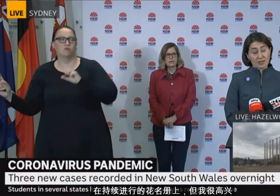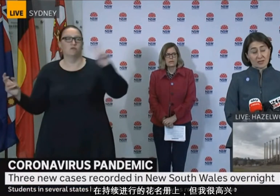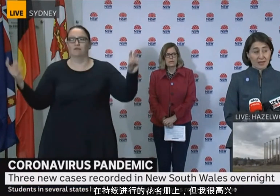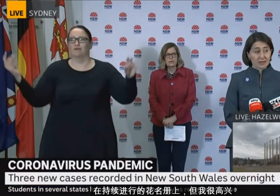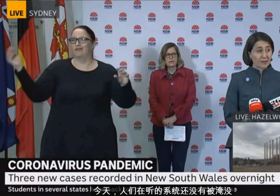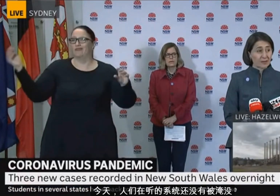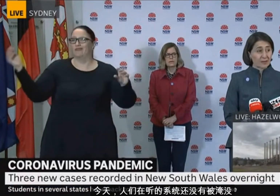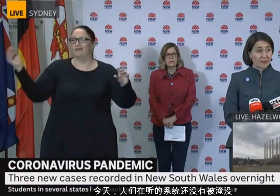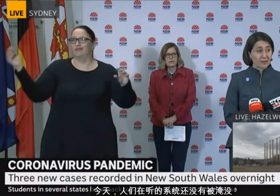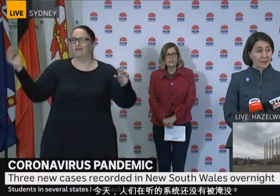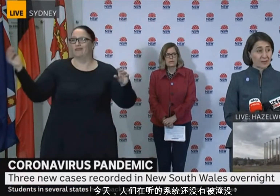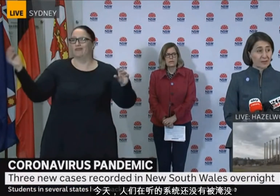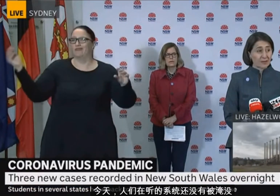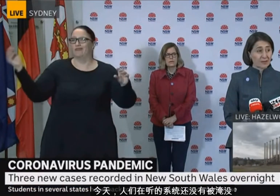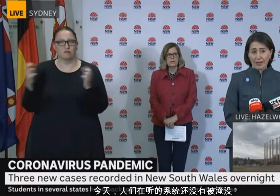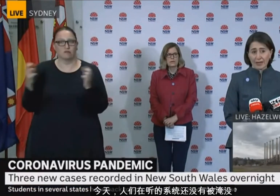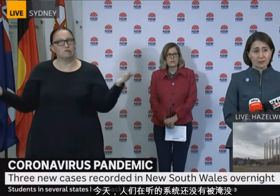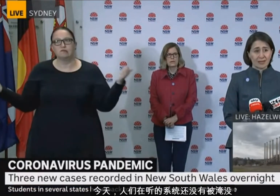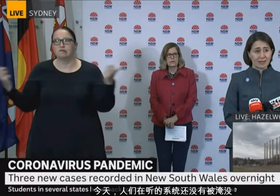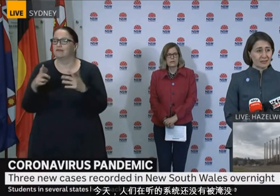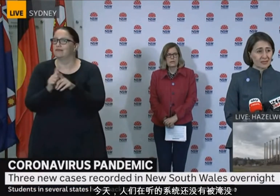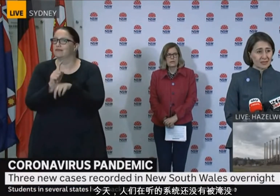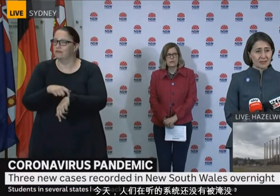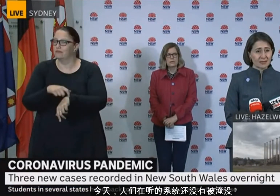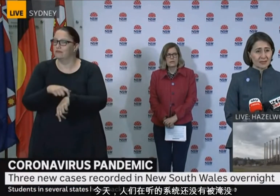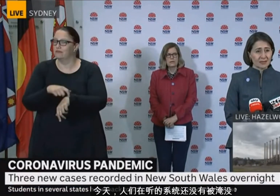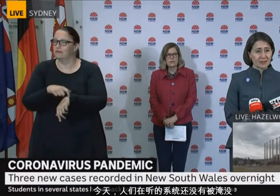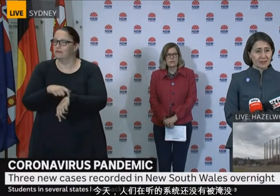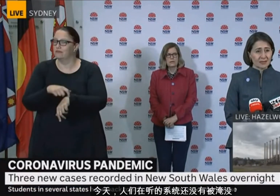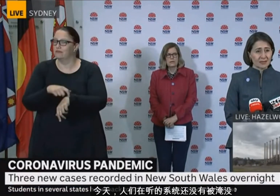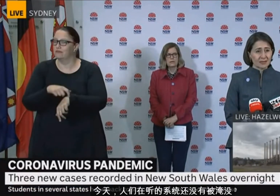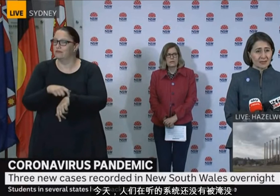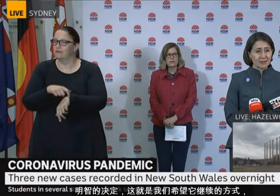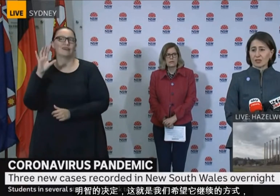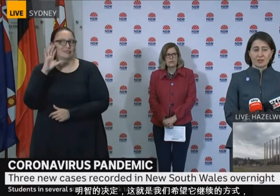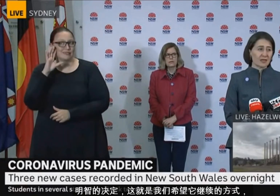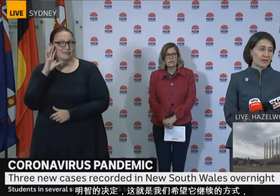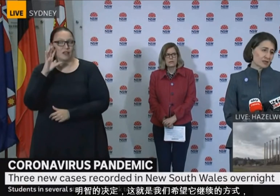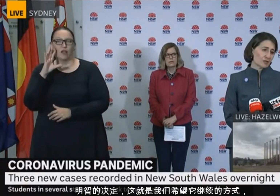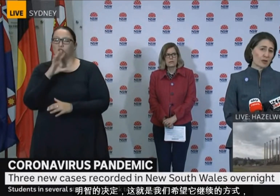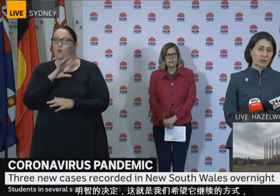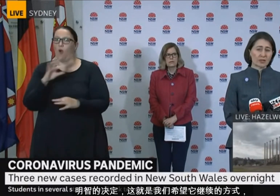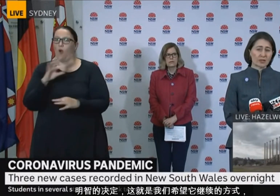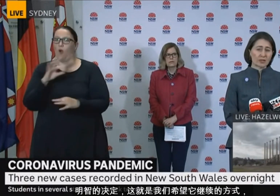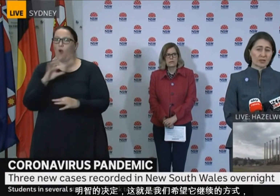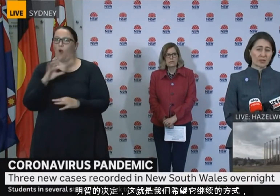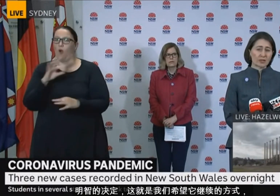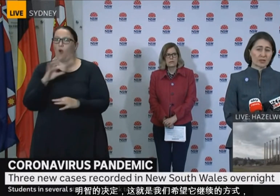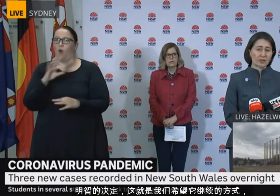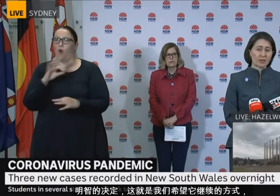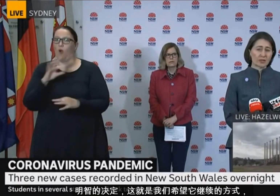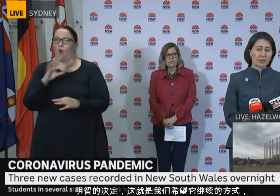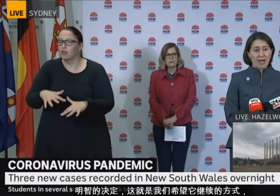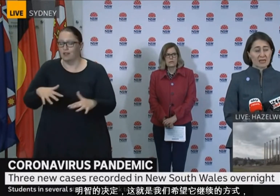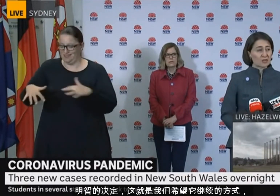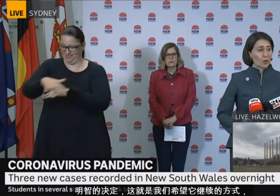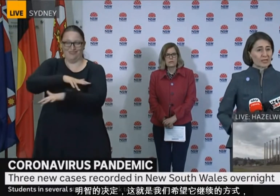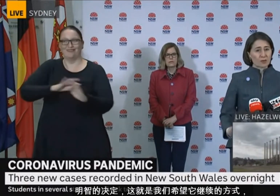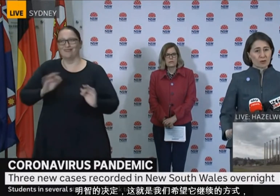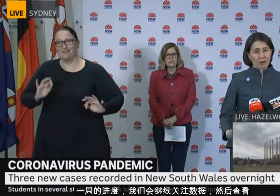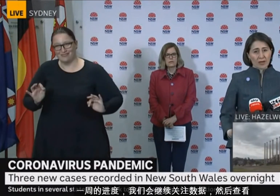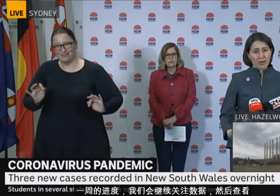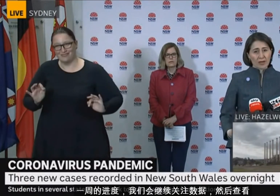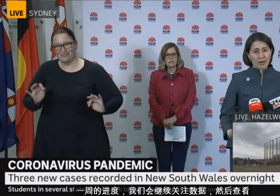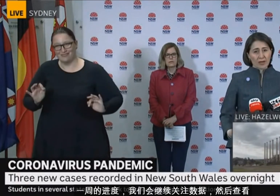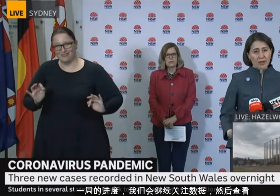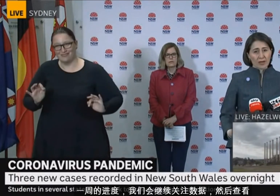I'm very pleased that the system hasn't been overwhelmed to date, that people are listening, making informed decisions, and that's the way we'd like it to